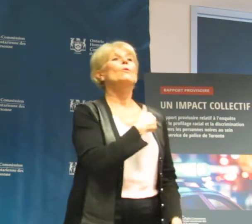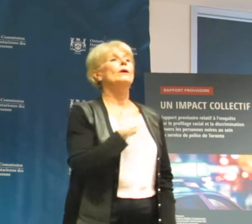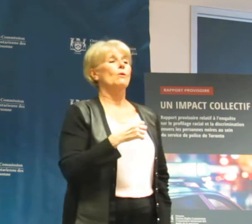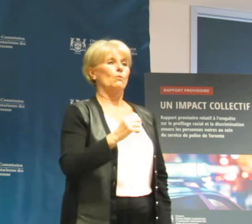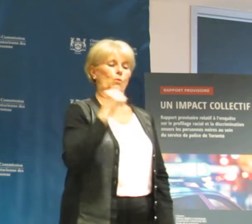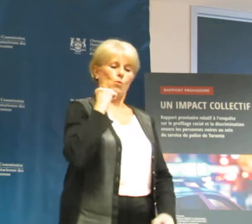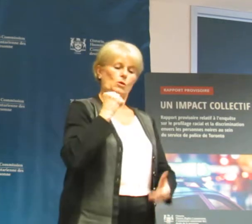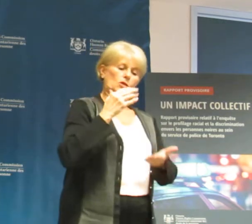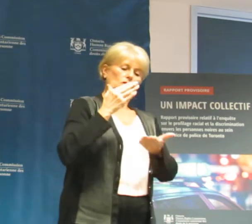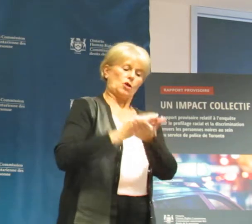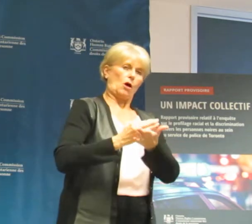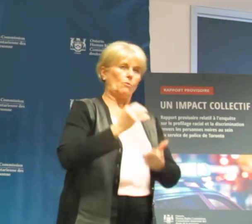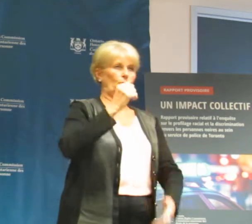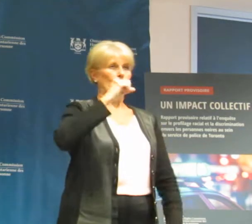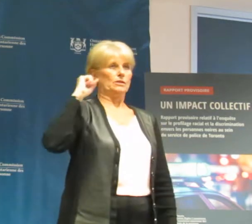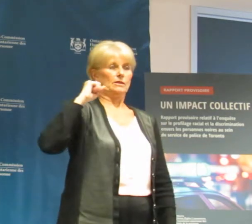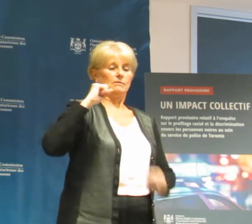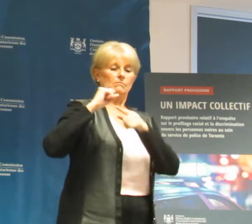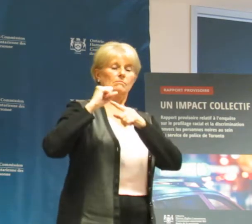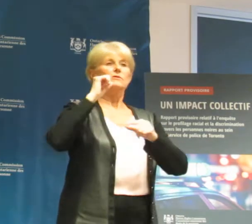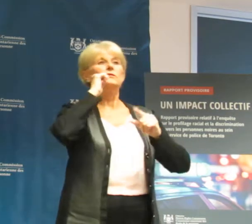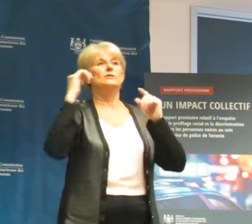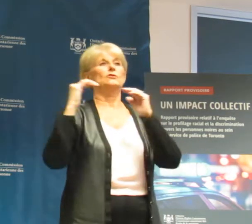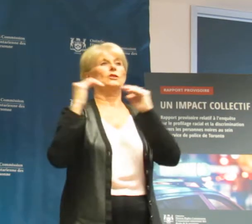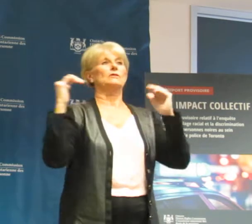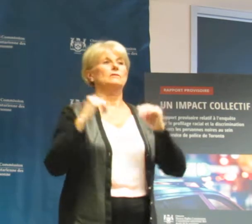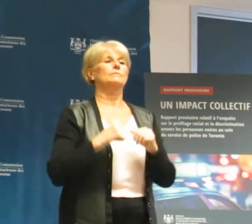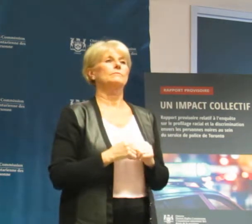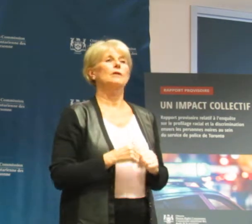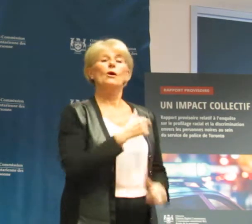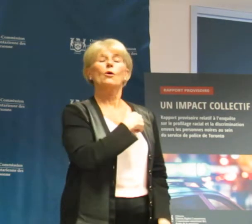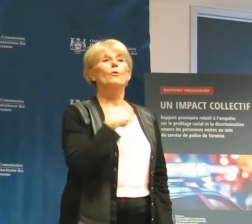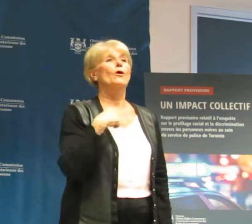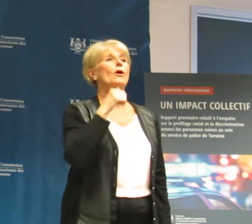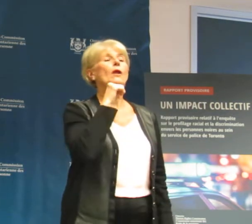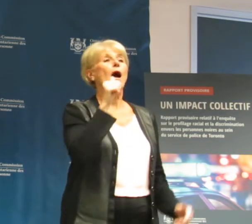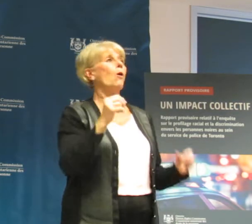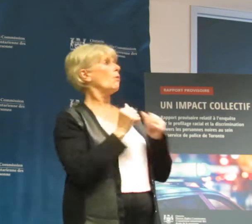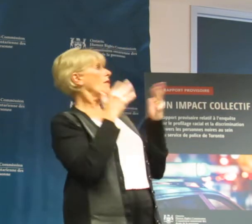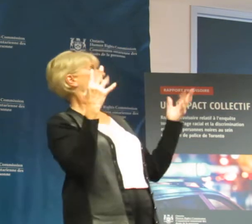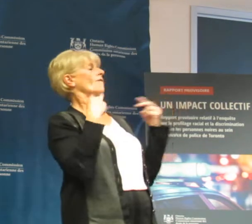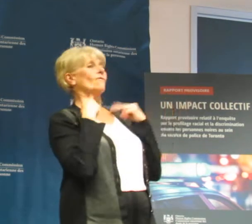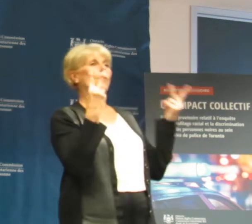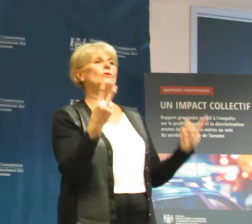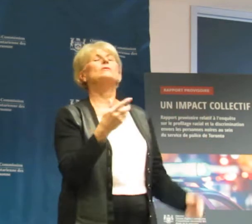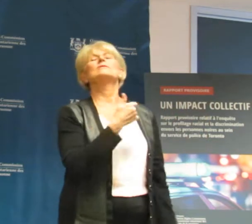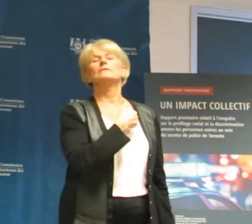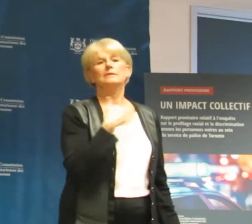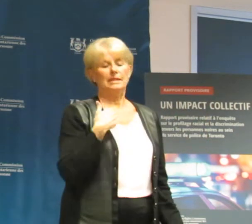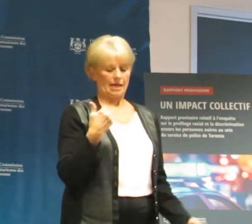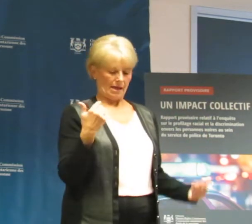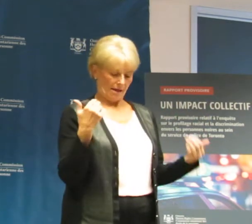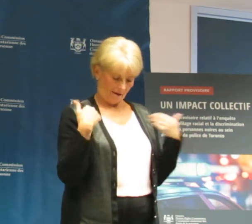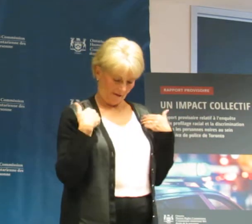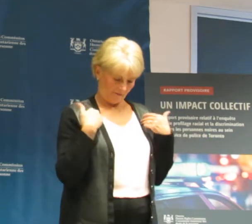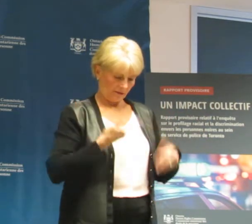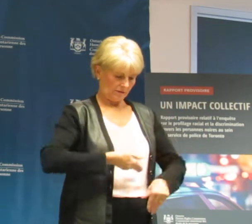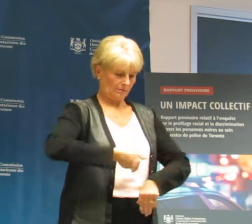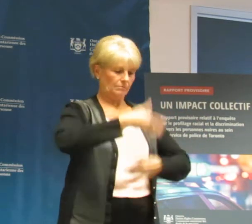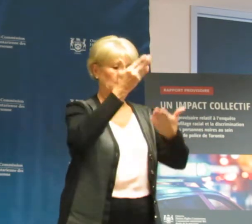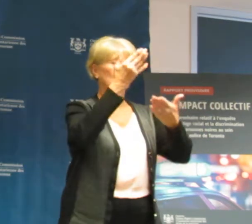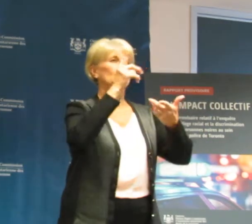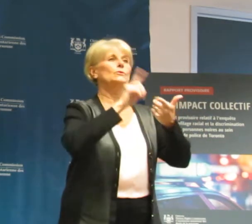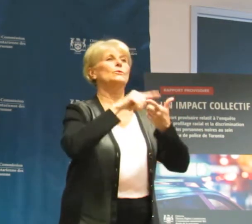stop resisting injustice. We are not voiceless. We have taken our case to